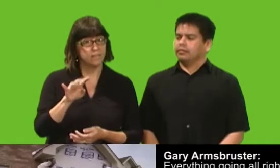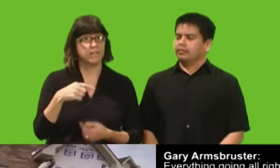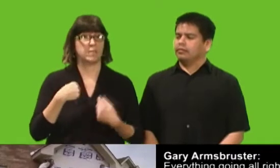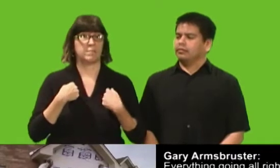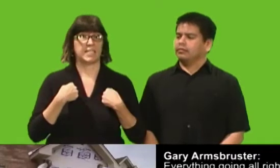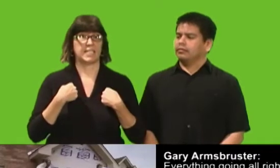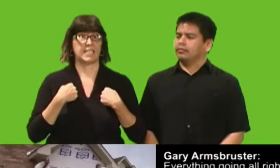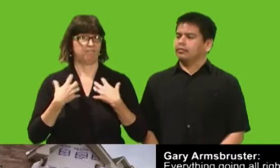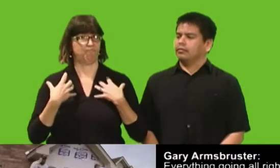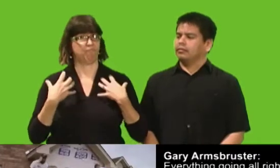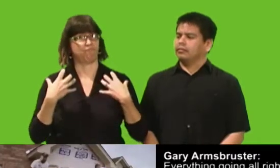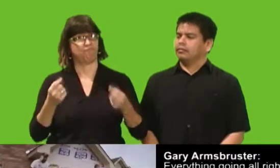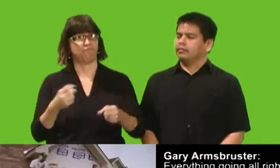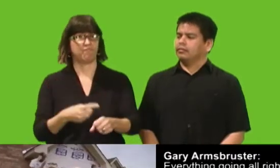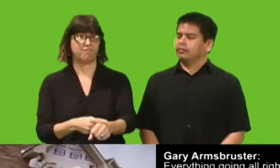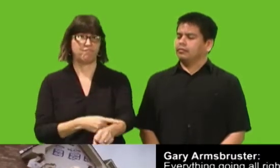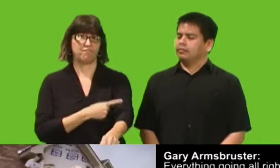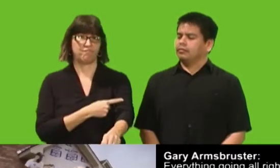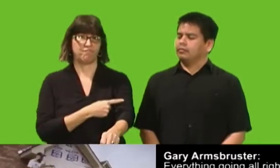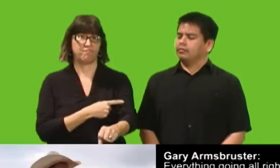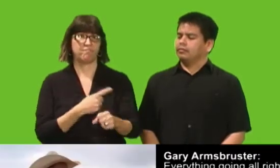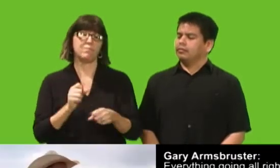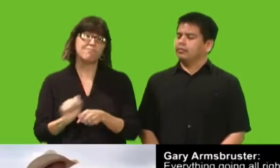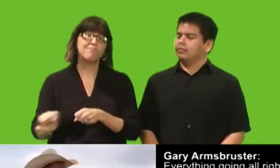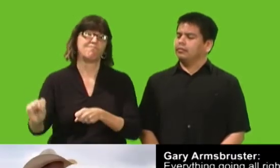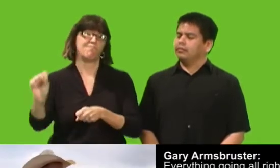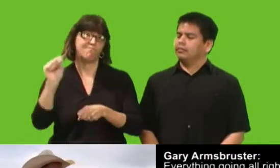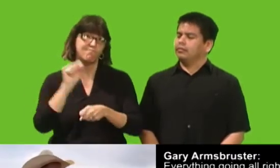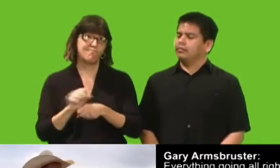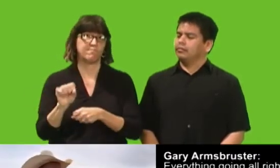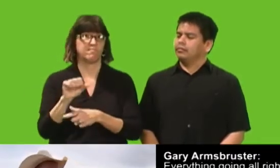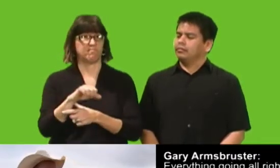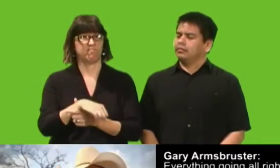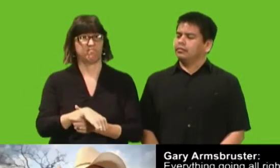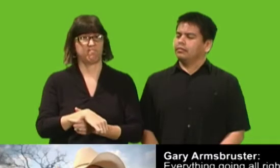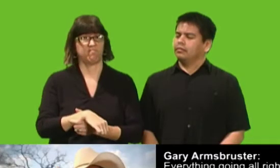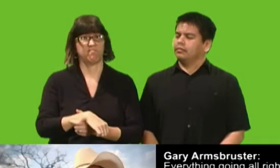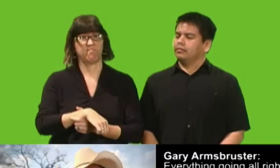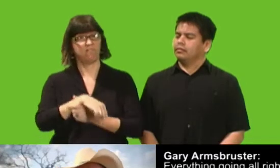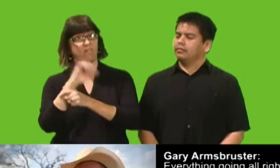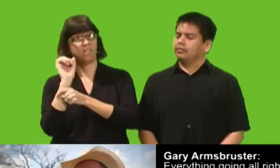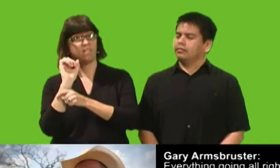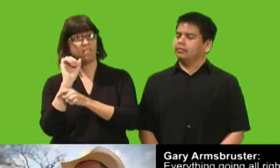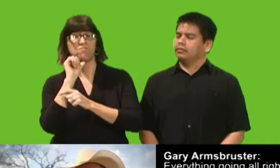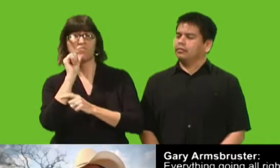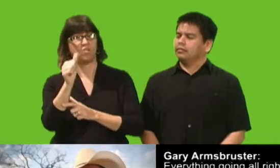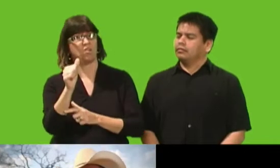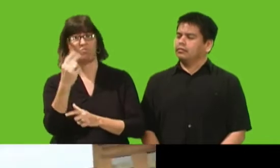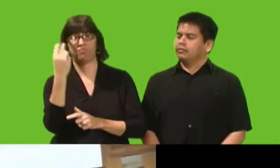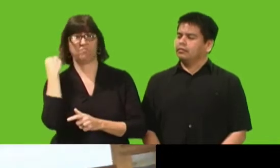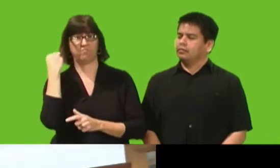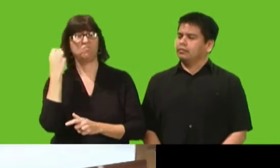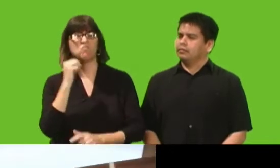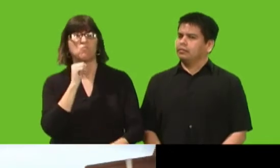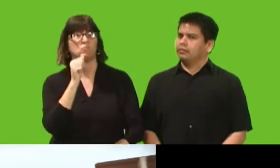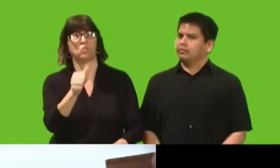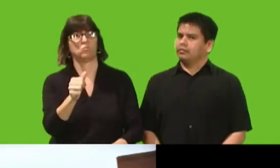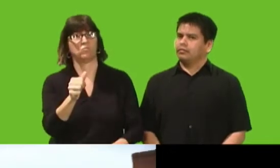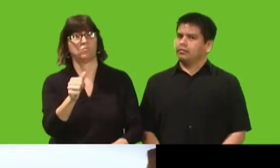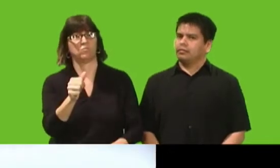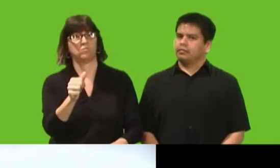a long ways, and just keep working. Got to keep your head up. Don't give up. Don't look back.